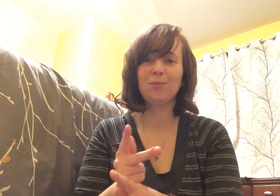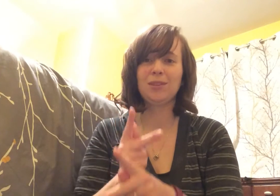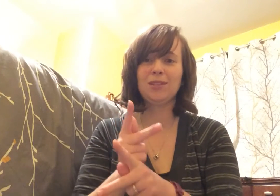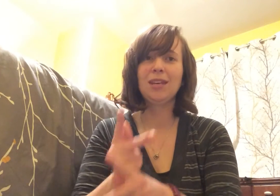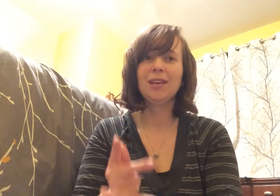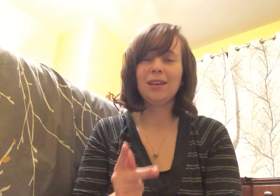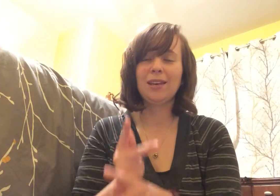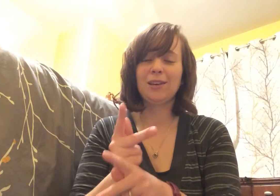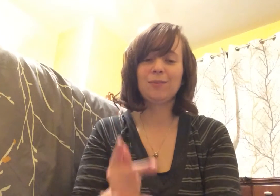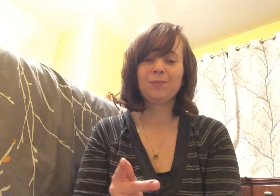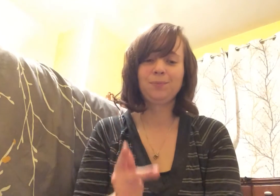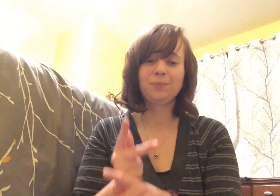someone.